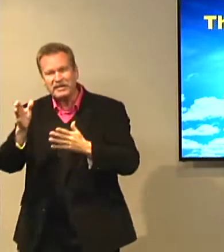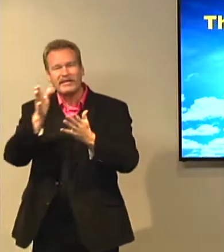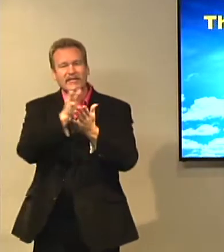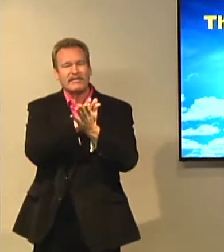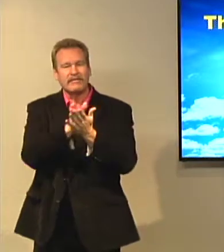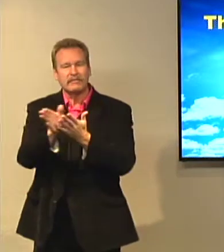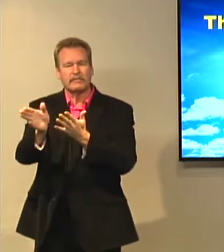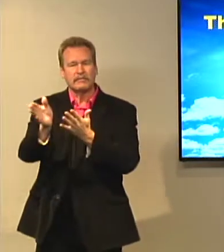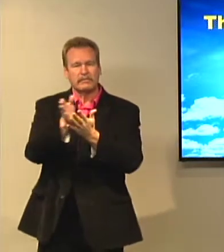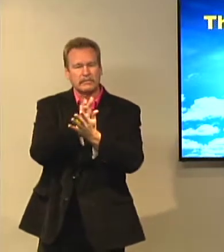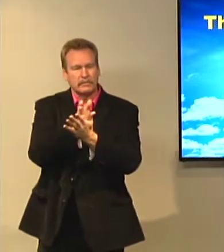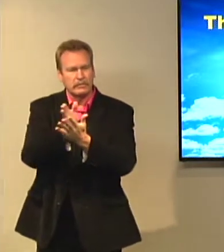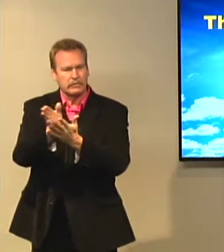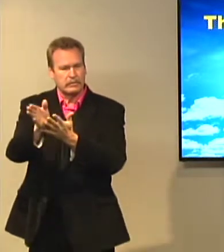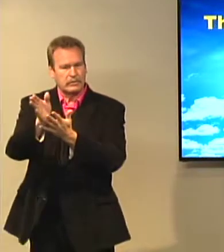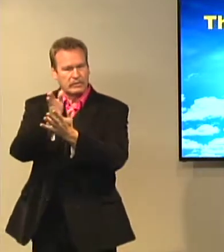learn the book of Matthew